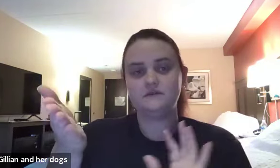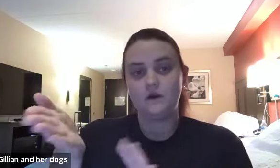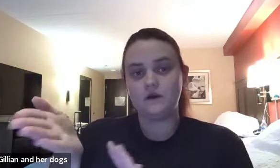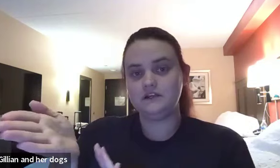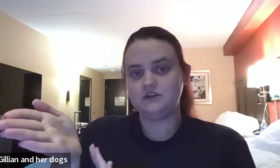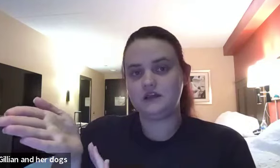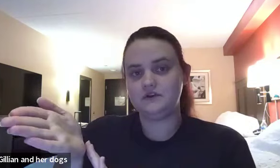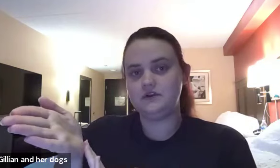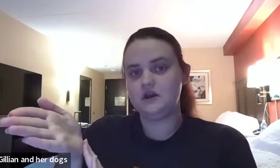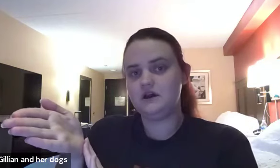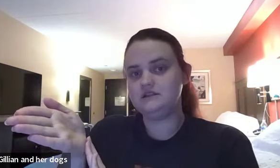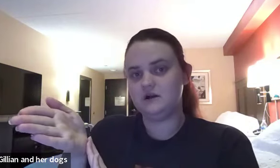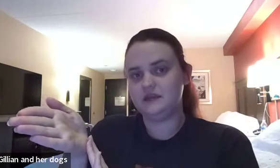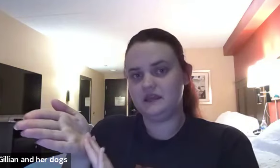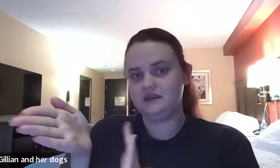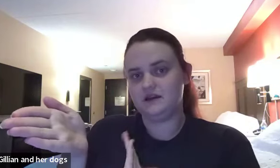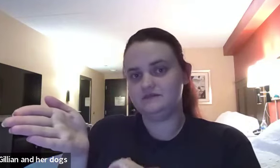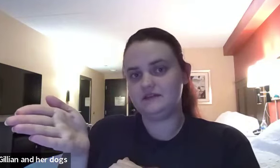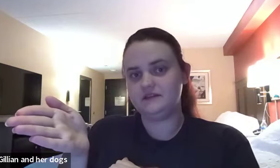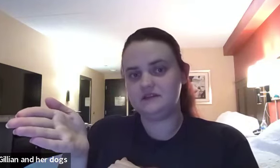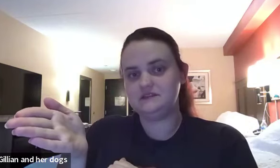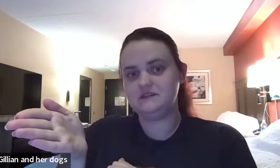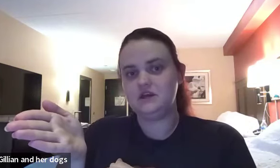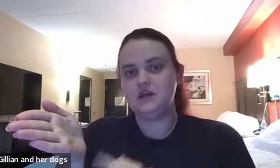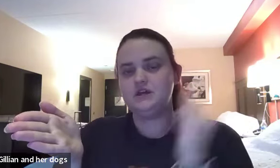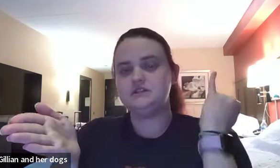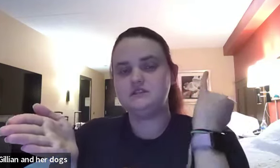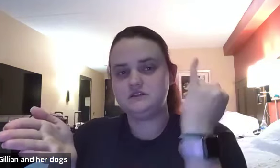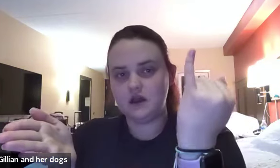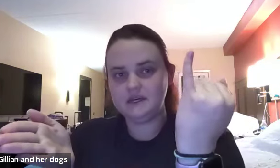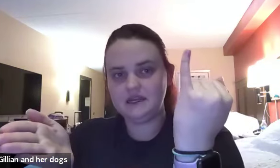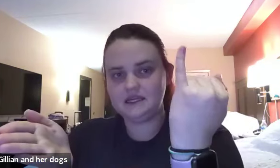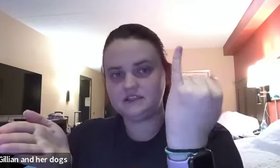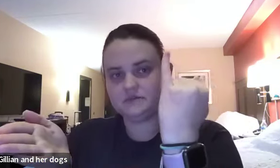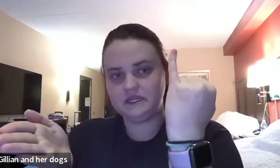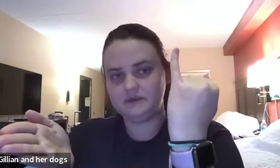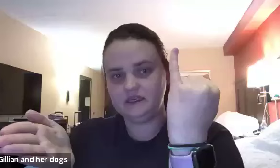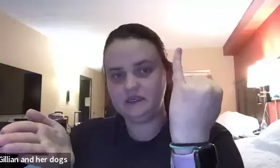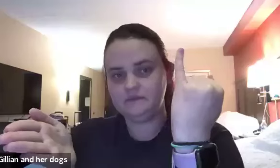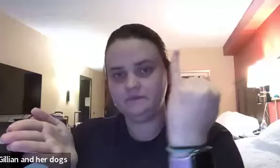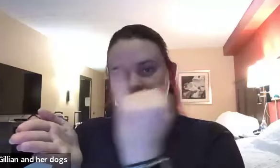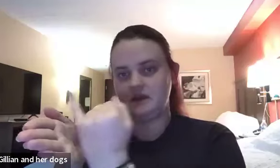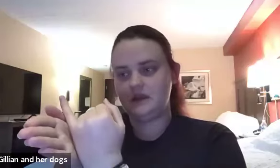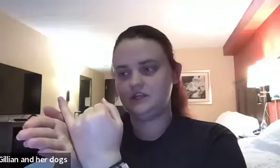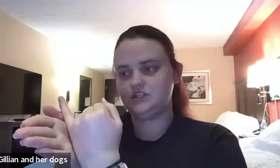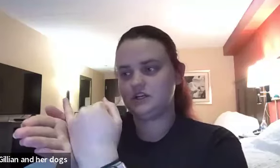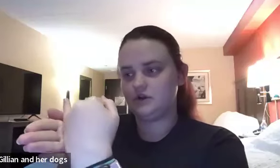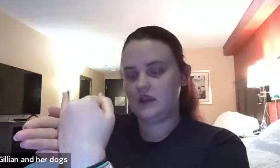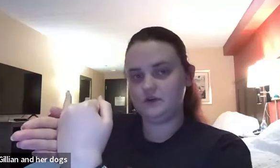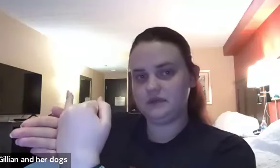for art is you're going to have your non-dominant hand kind of flat like this. Dominant hand's going to be in a pinky, and you're going to go have your